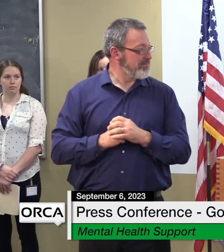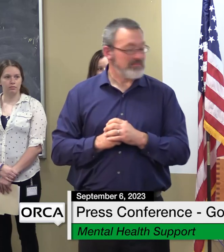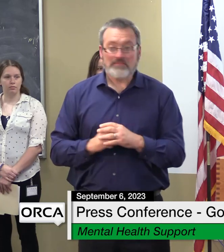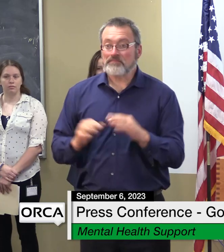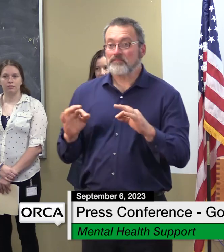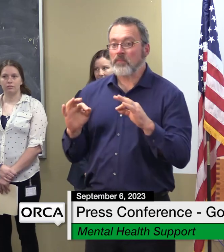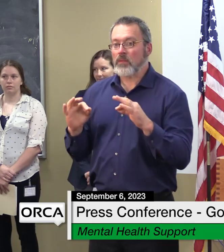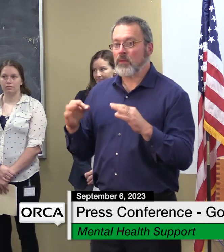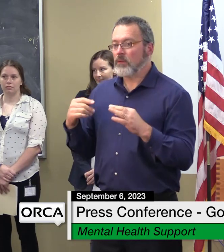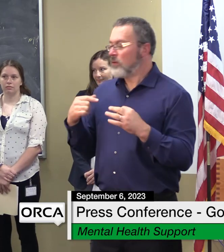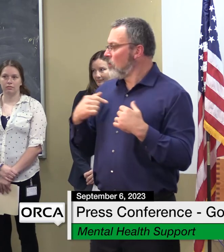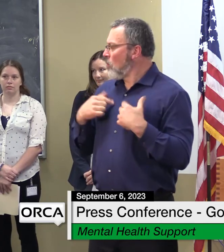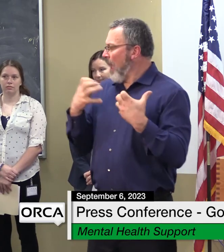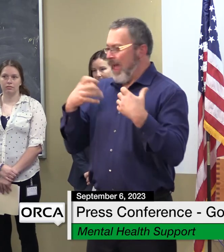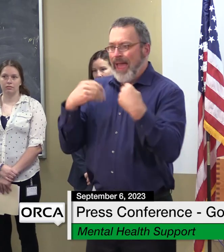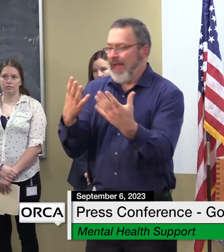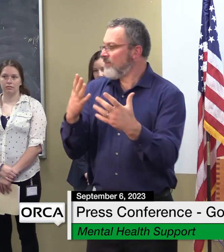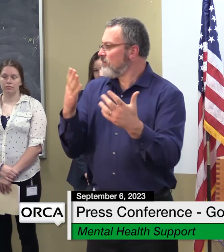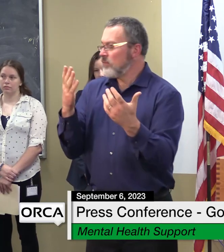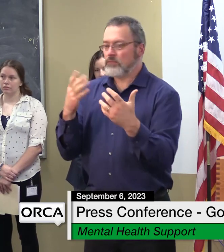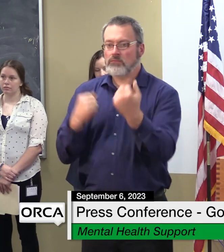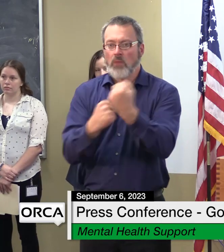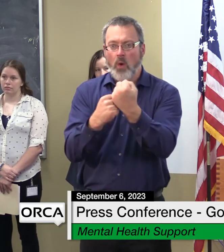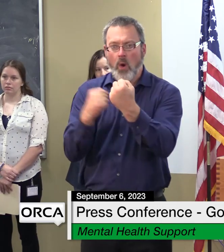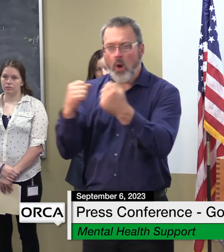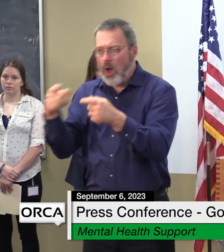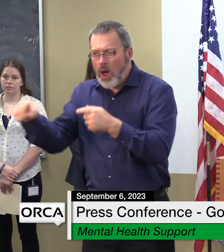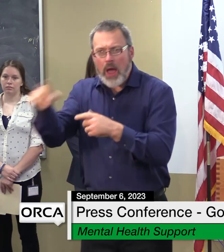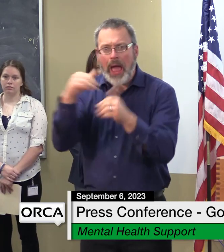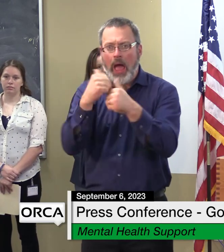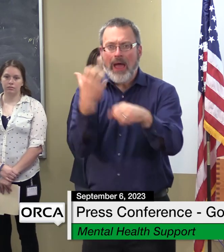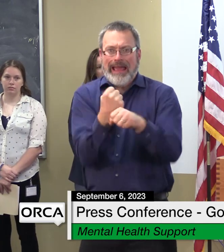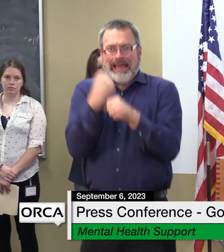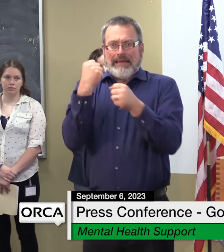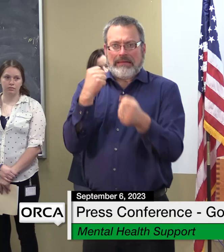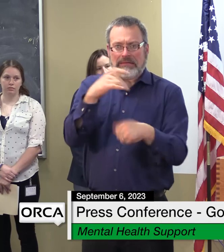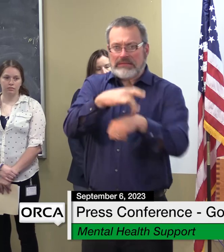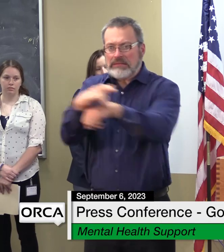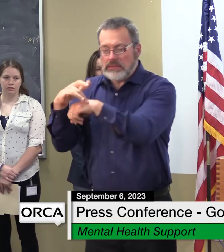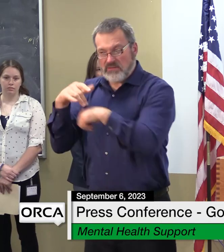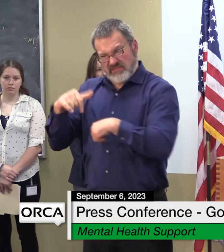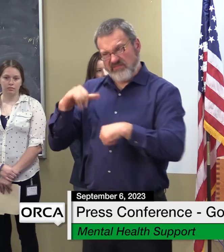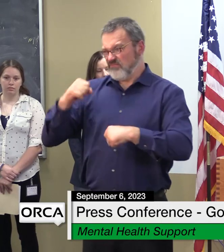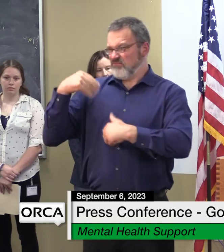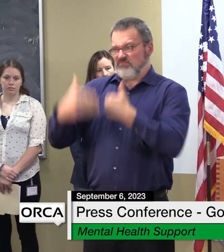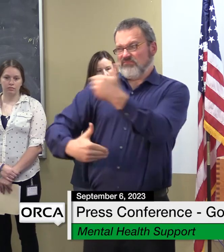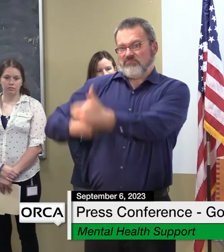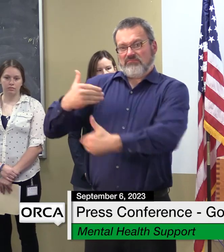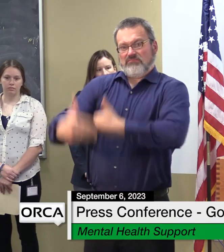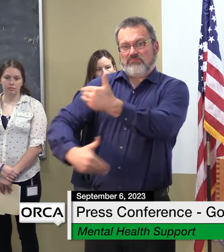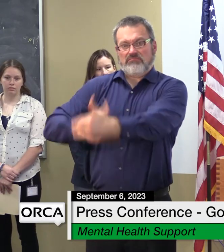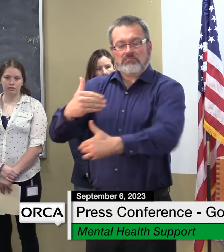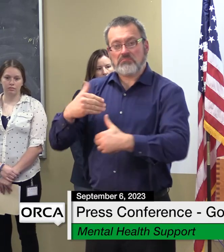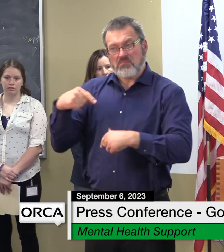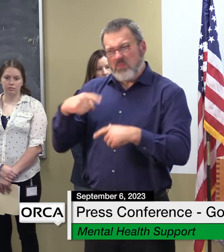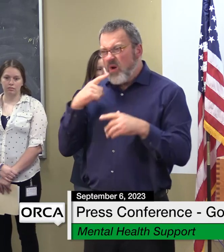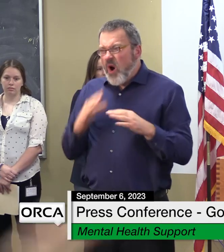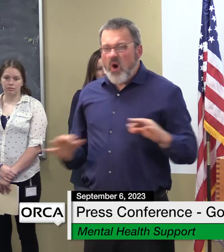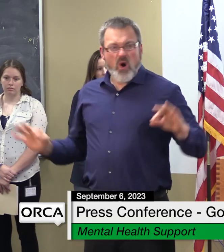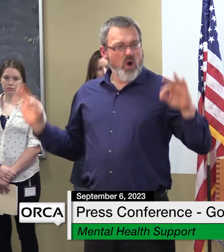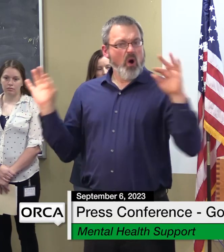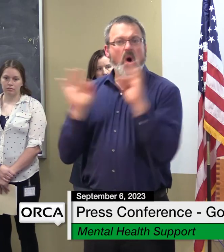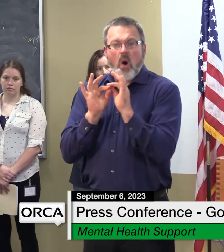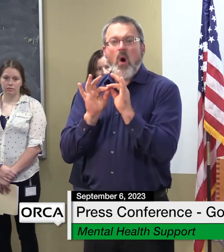Access support. The work is ongoing, but I think it's especially important to make sure people are aware of the